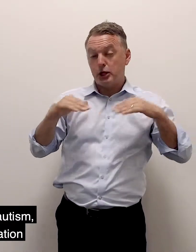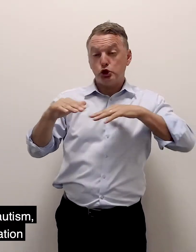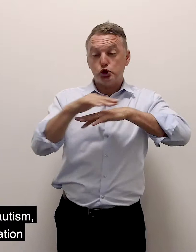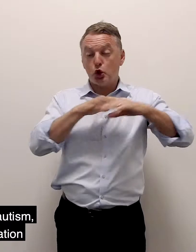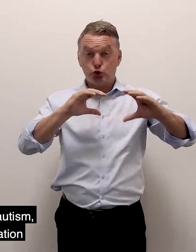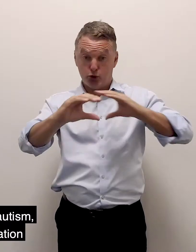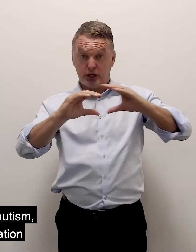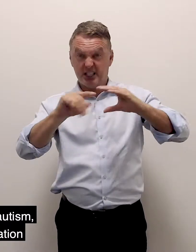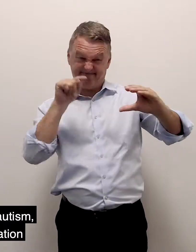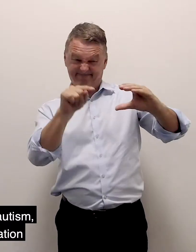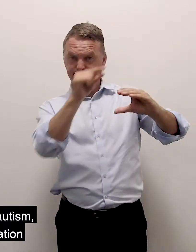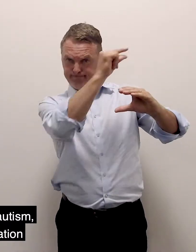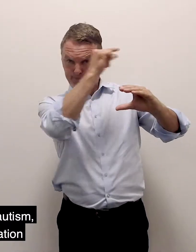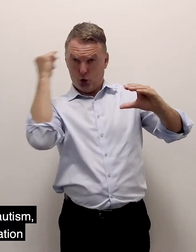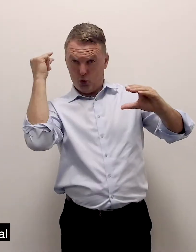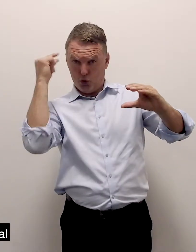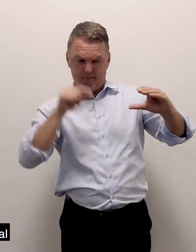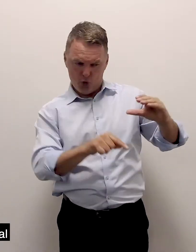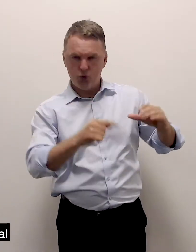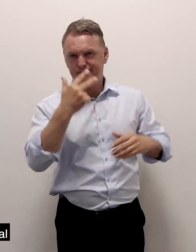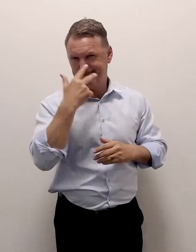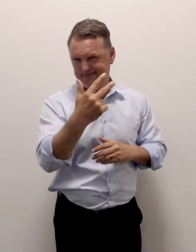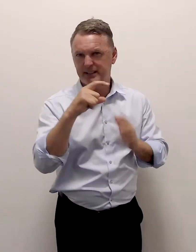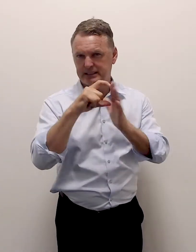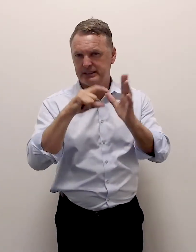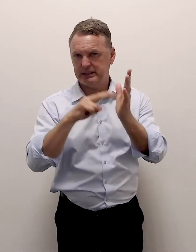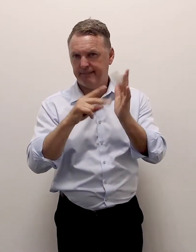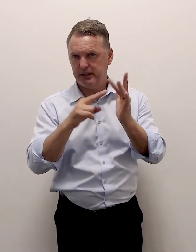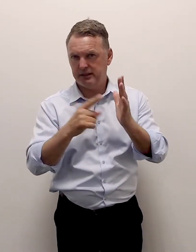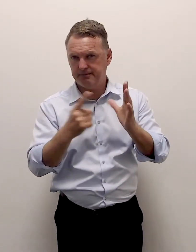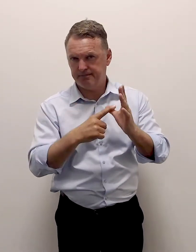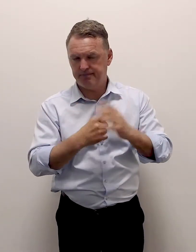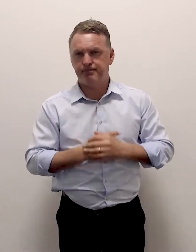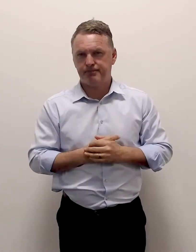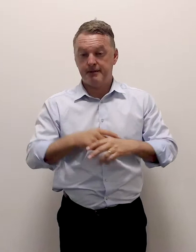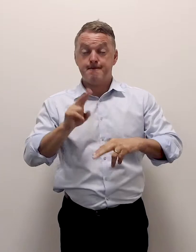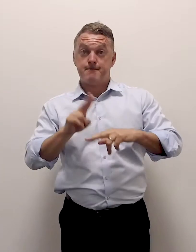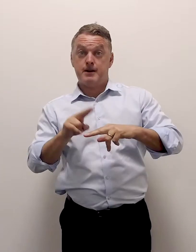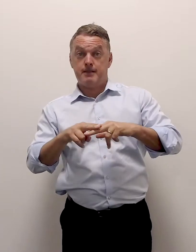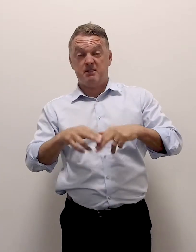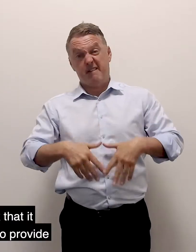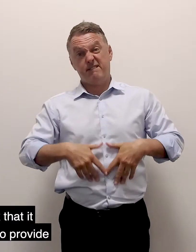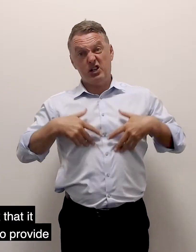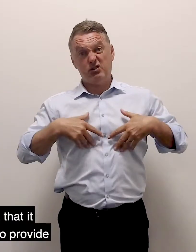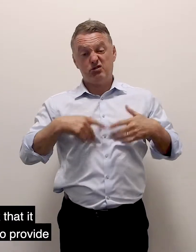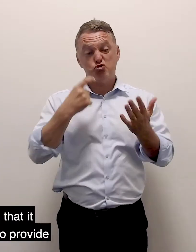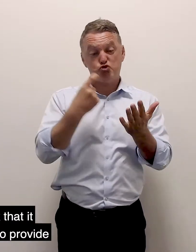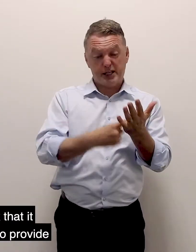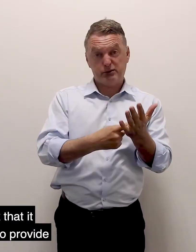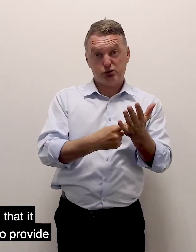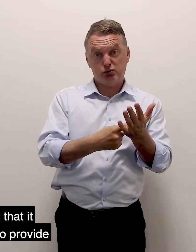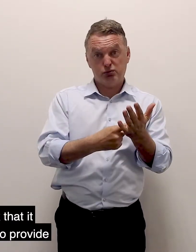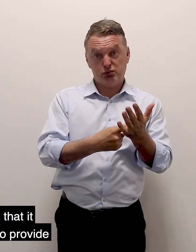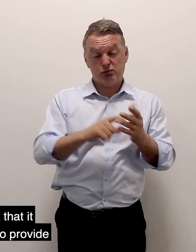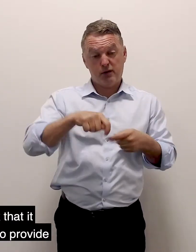autism, social communication would be a goal of Davina, and we would think